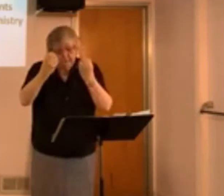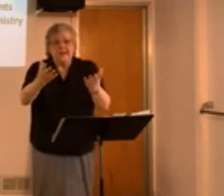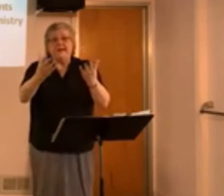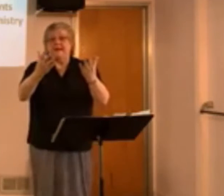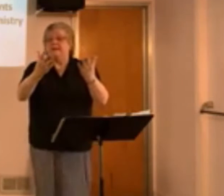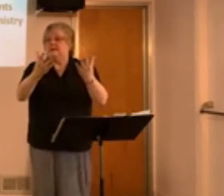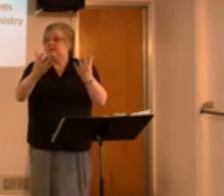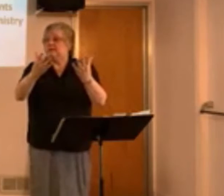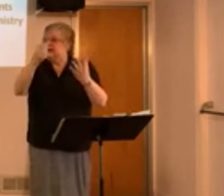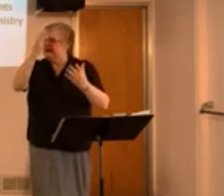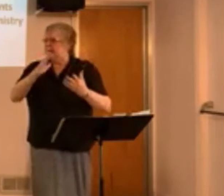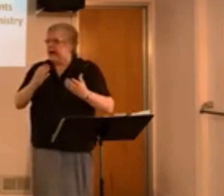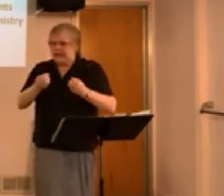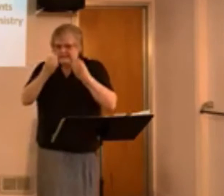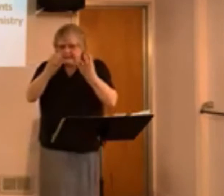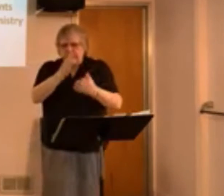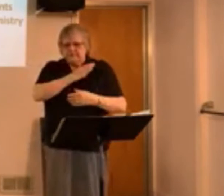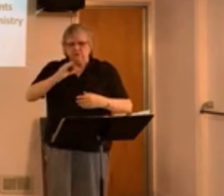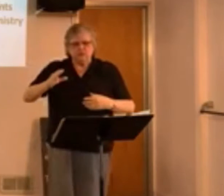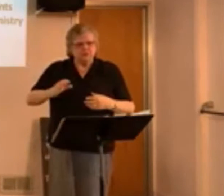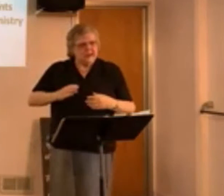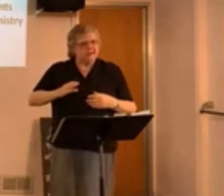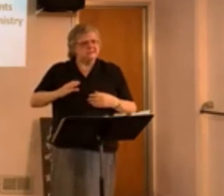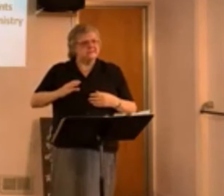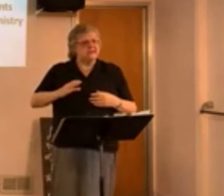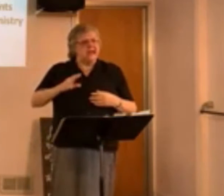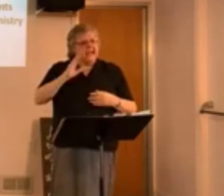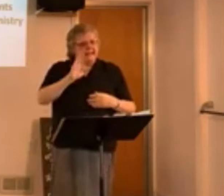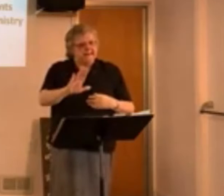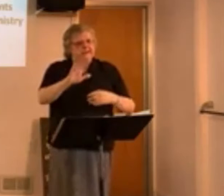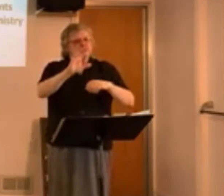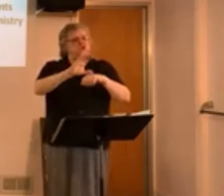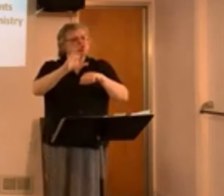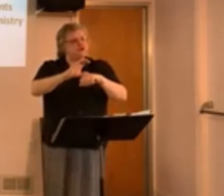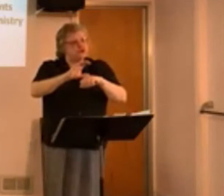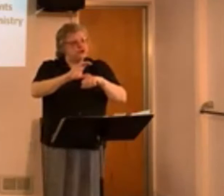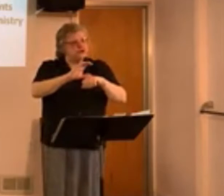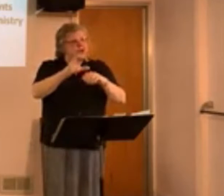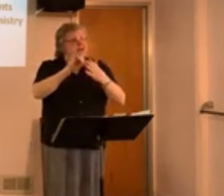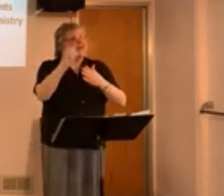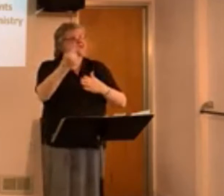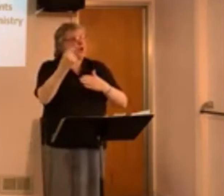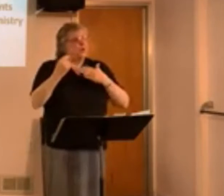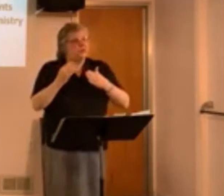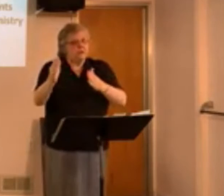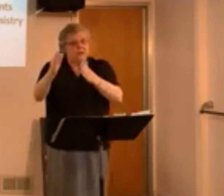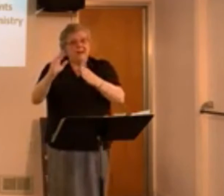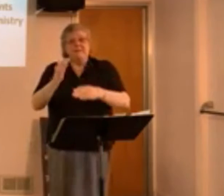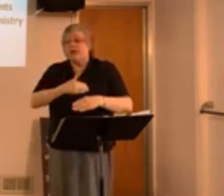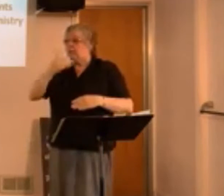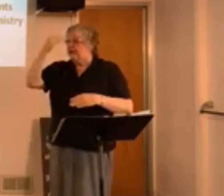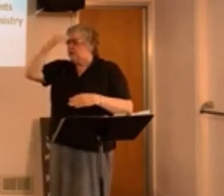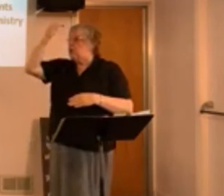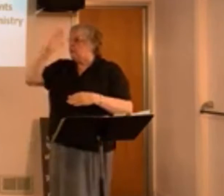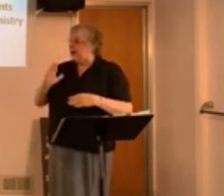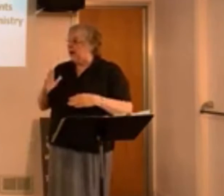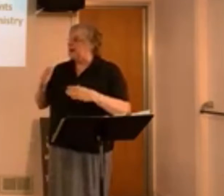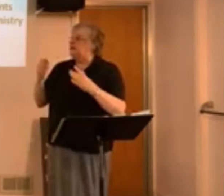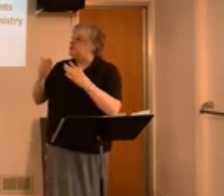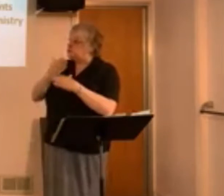gave the honor to Christ and his church that the only way we can know God is